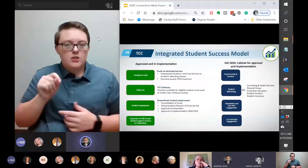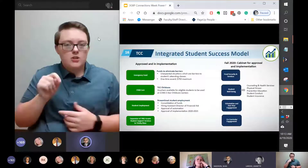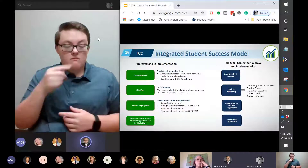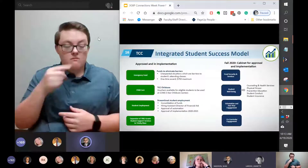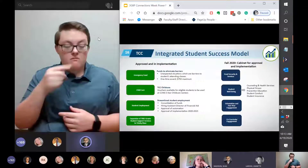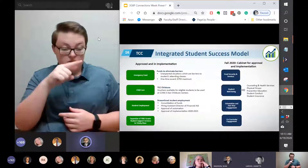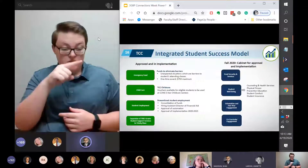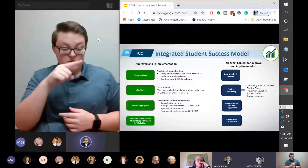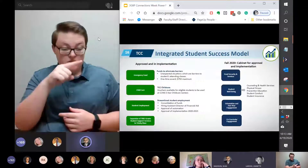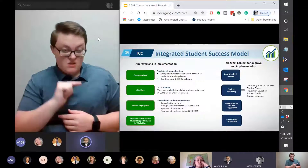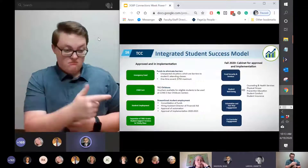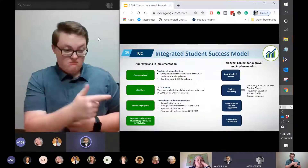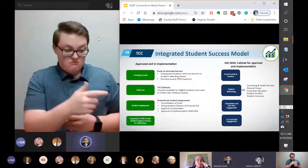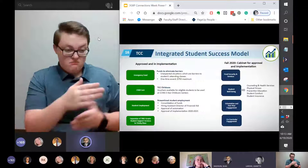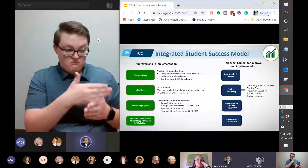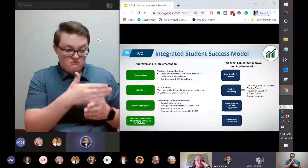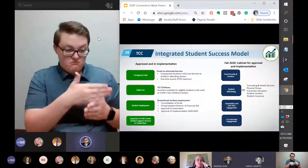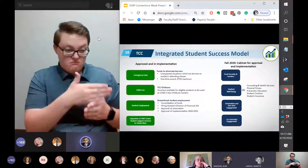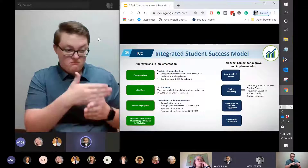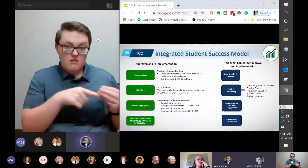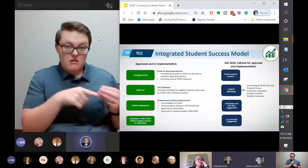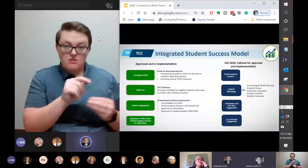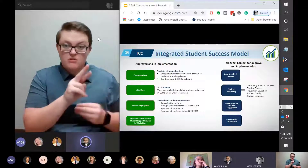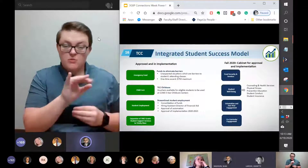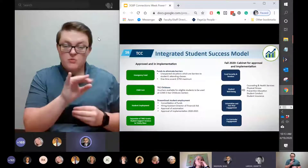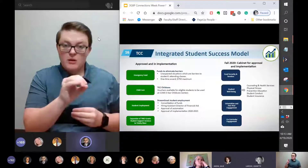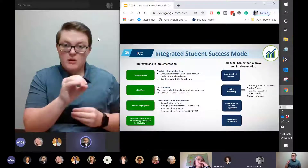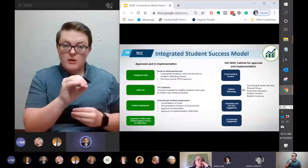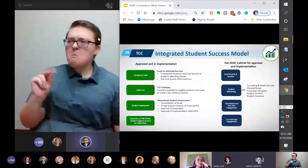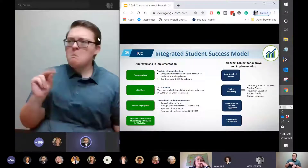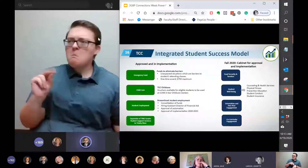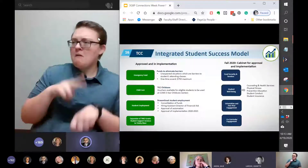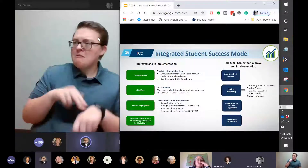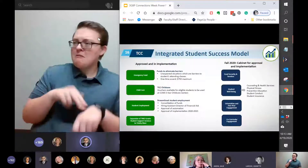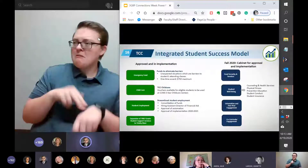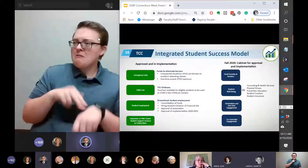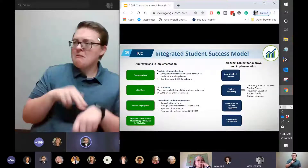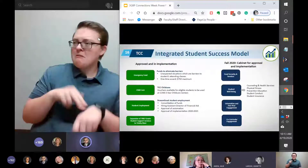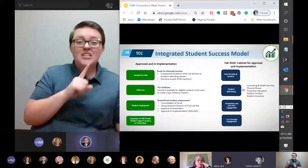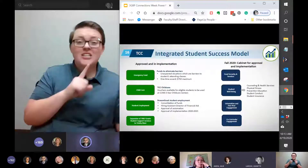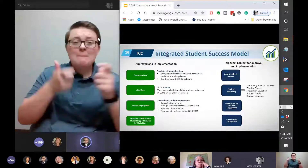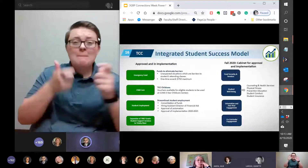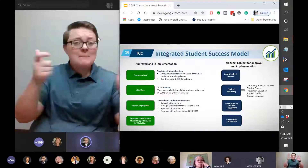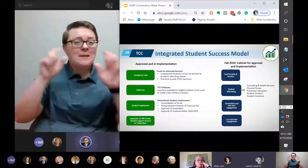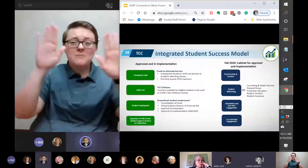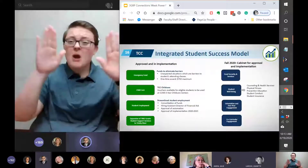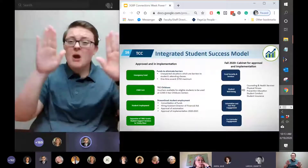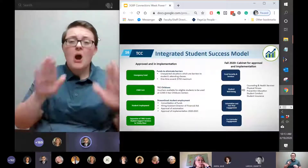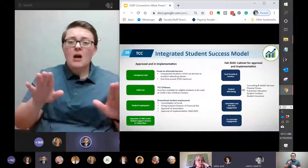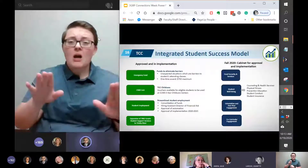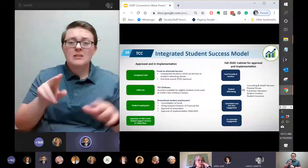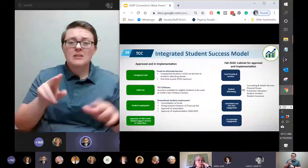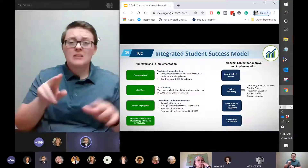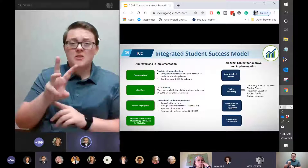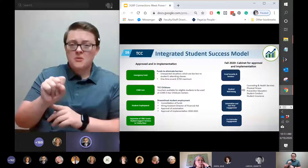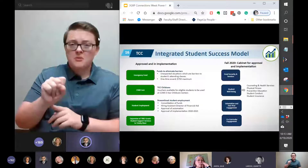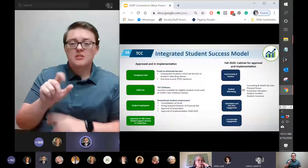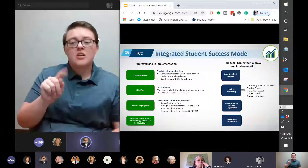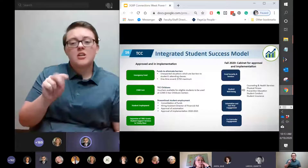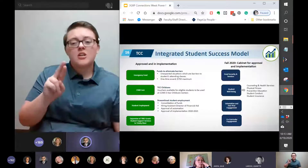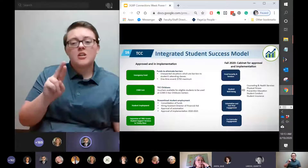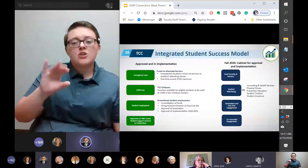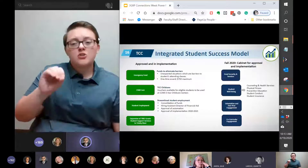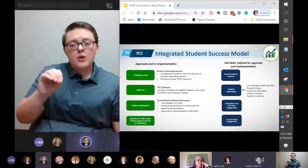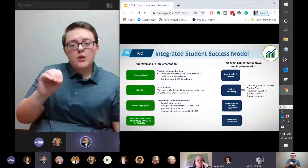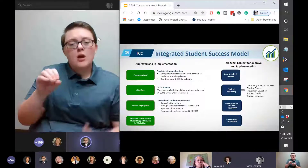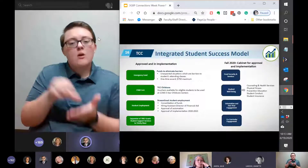Julie, about the TRIO? Of course not. No, it's really big and great news. TRIO Student Support Services is